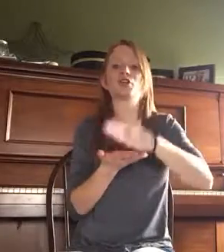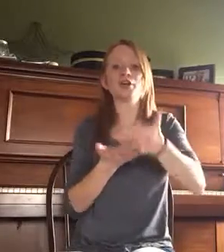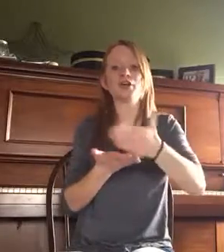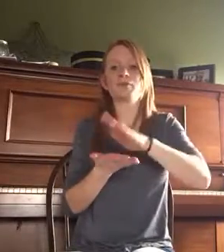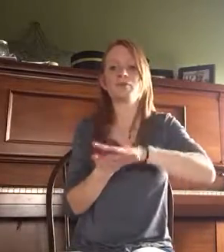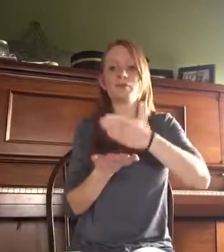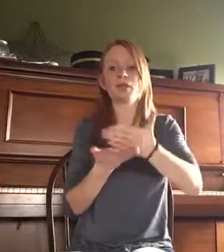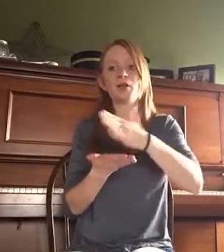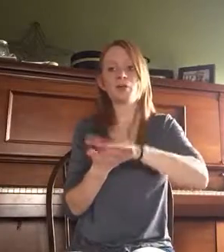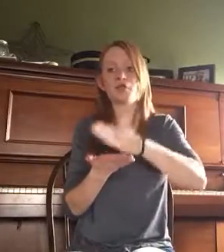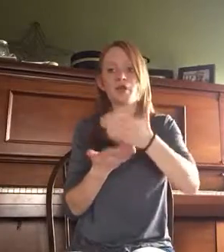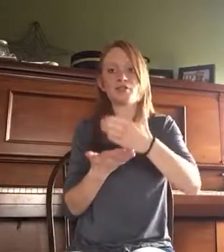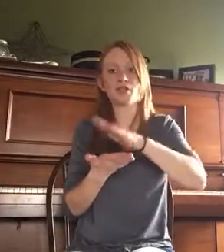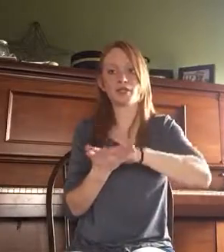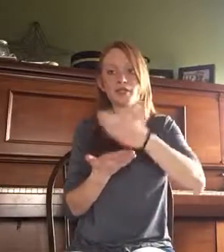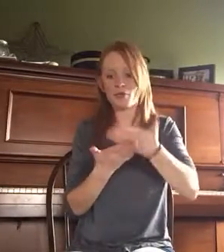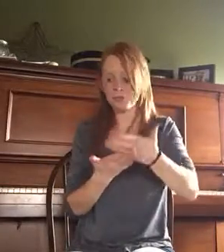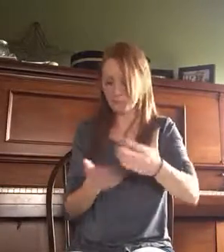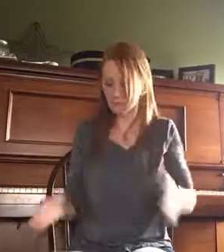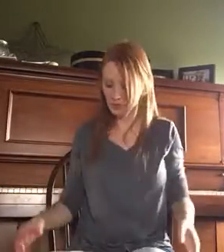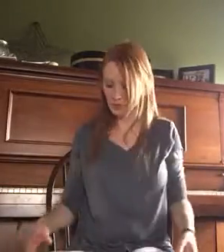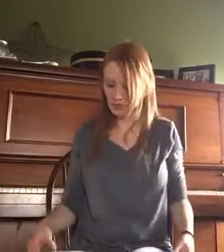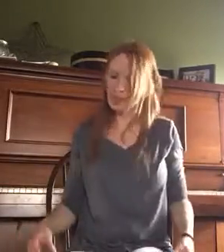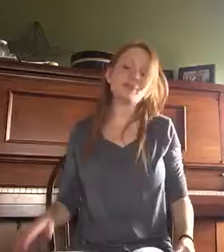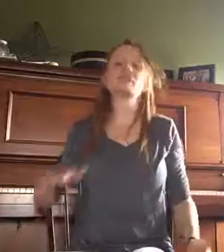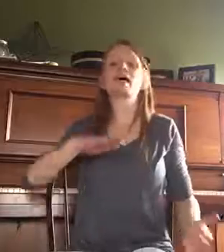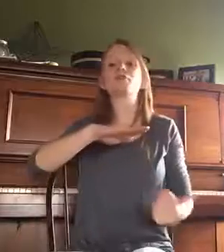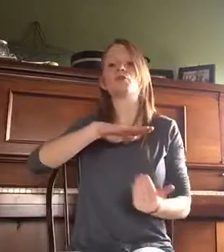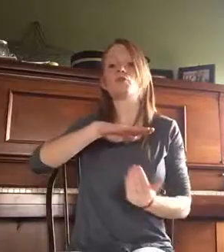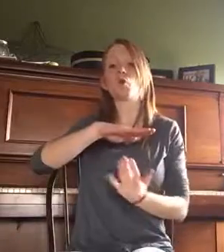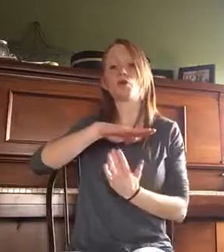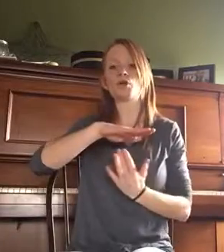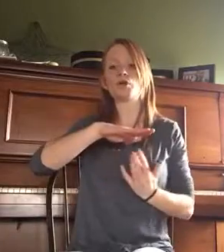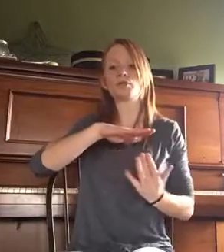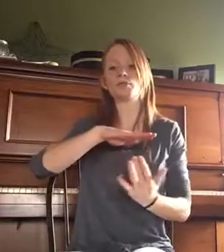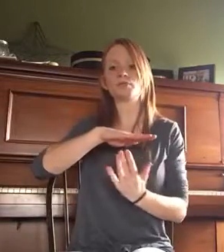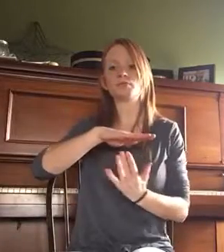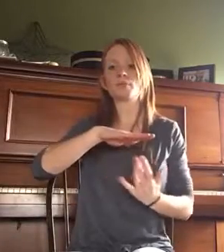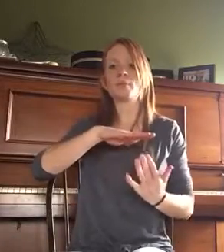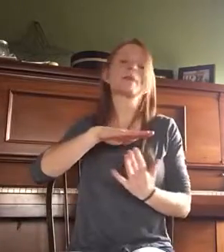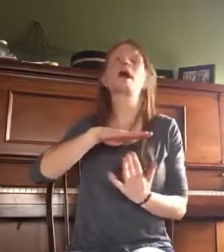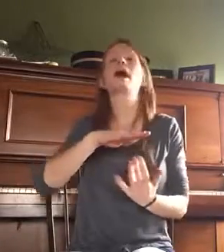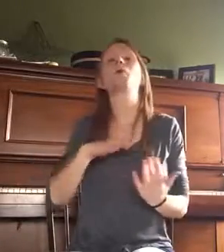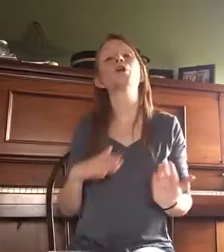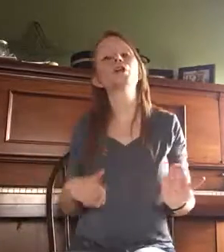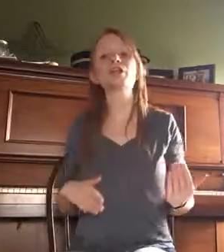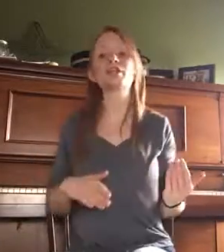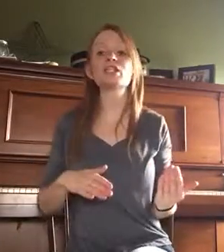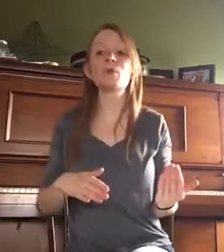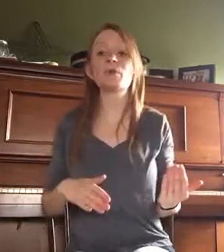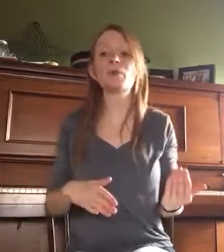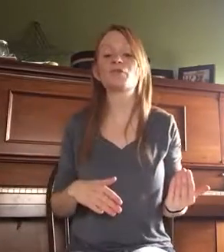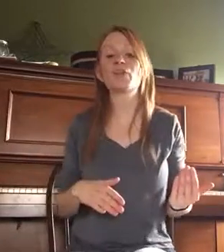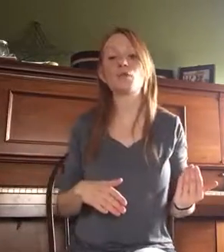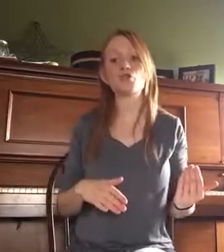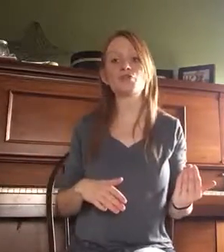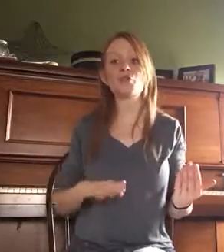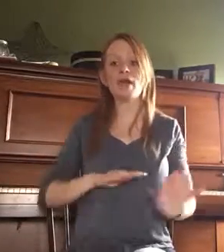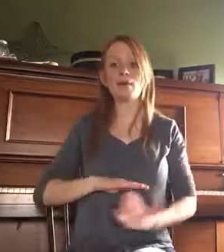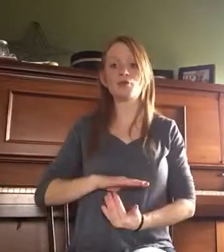cook, which you guys already know. The sign for boil. We learned this when we went over the emotion vocab, so